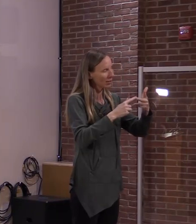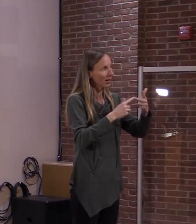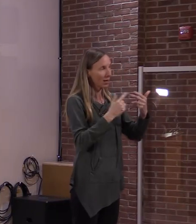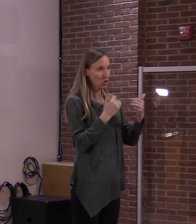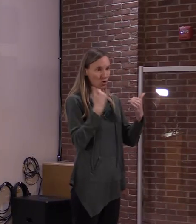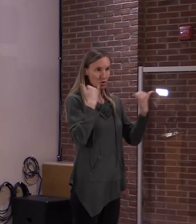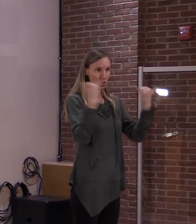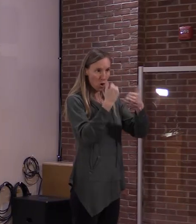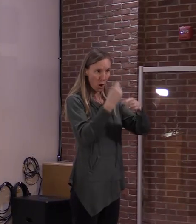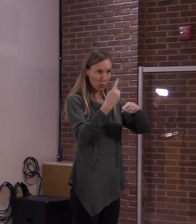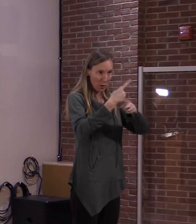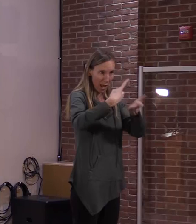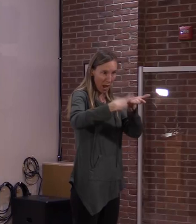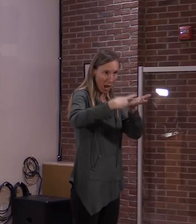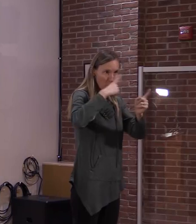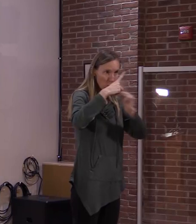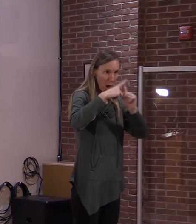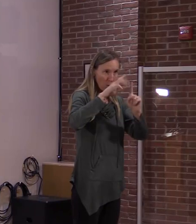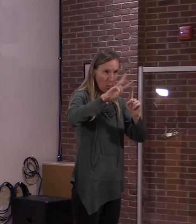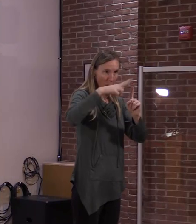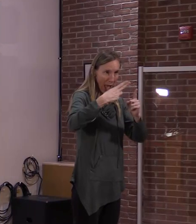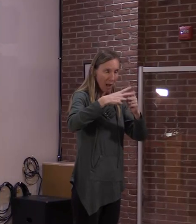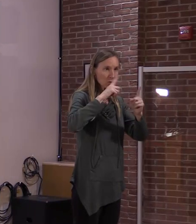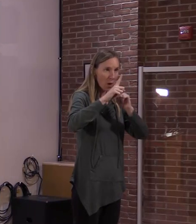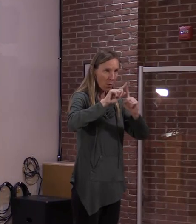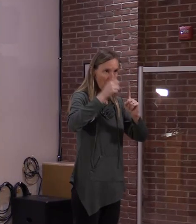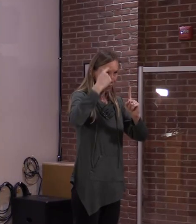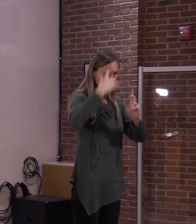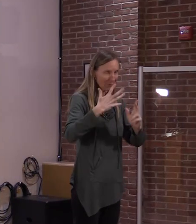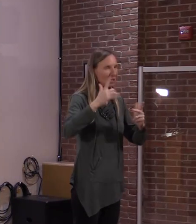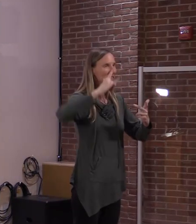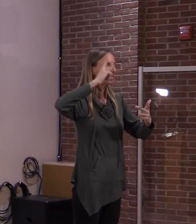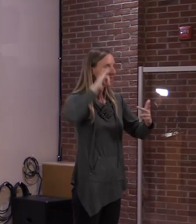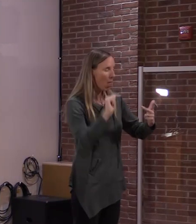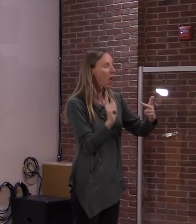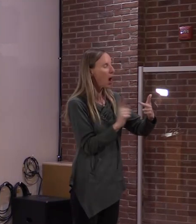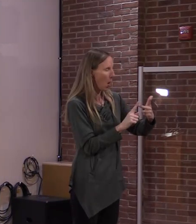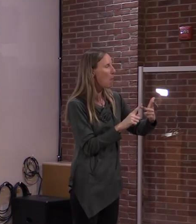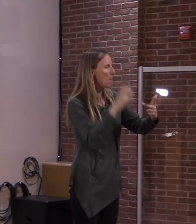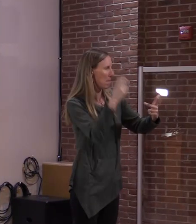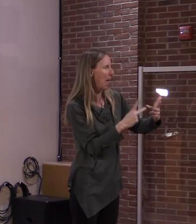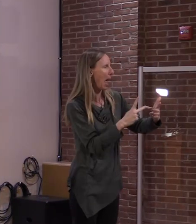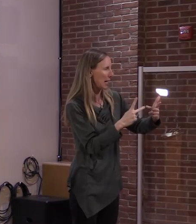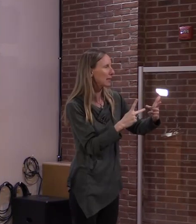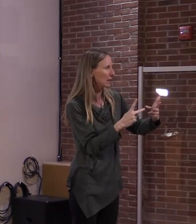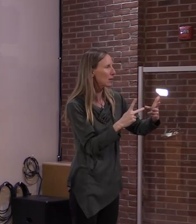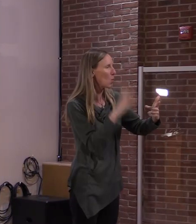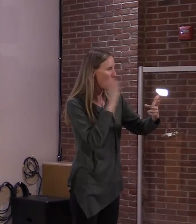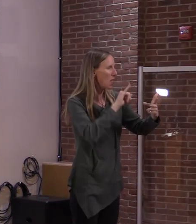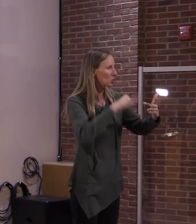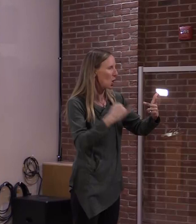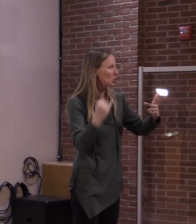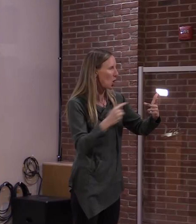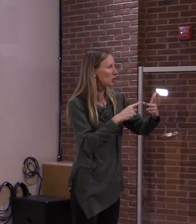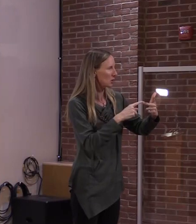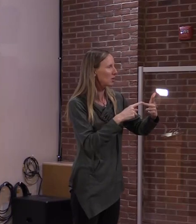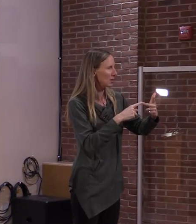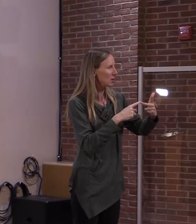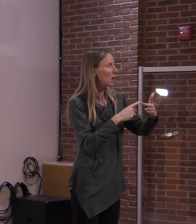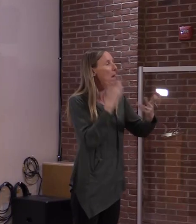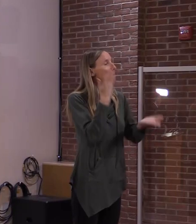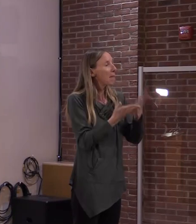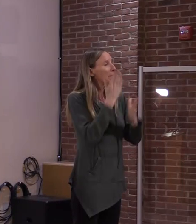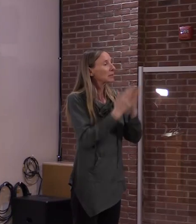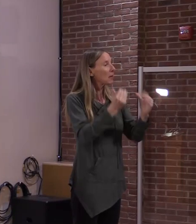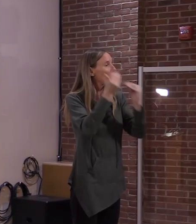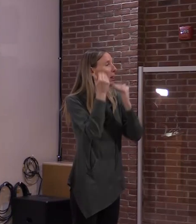had today with the White House and other governors. It sounded to me as though there's some confidence that